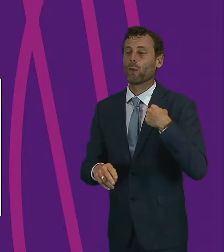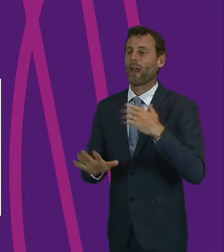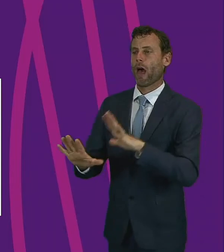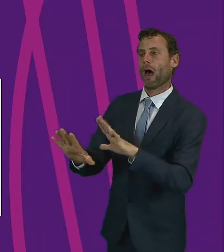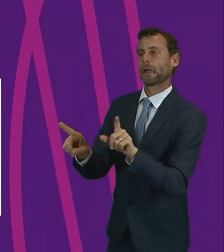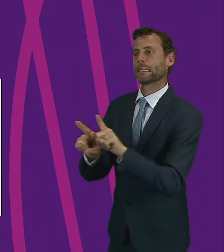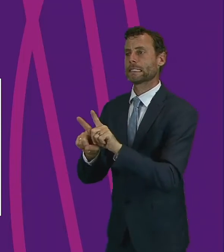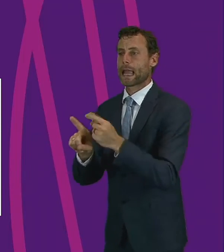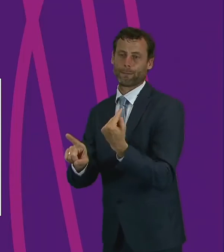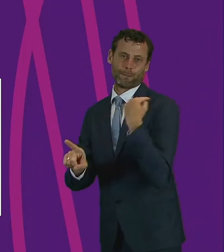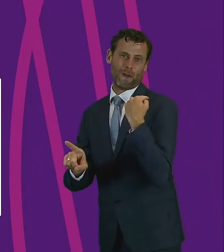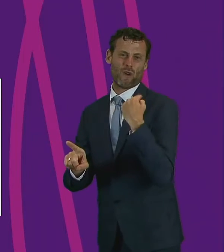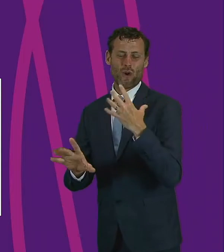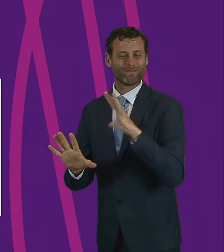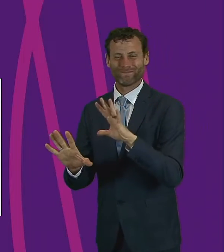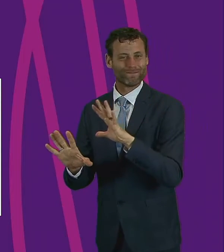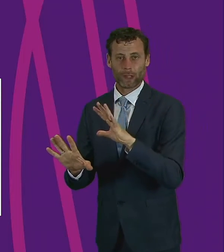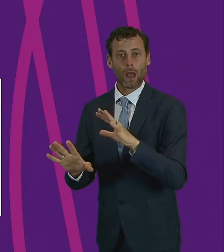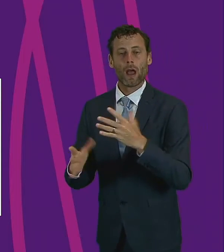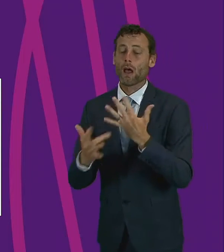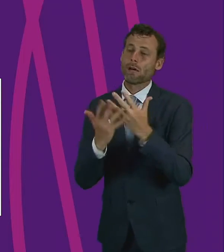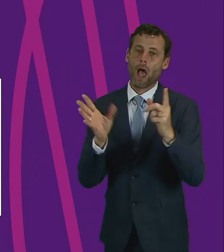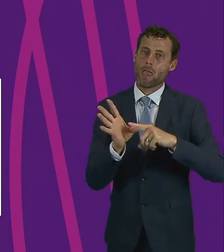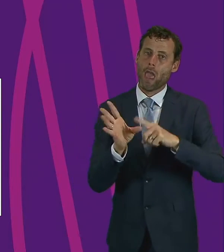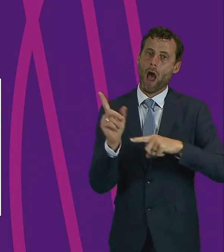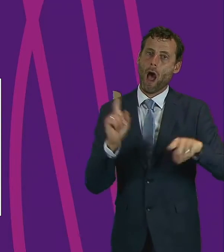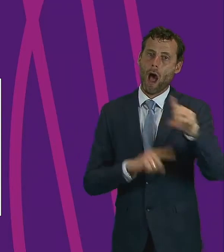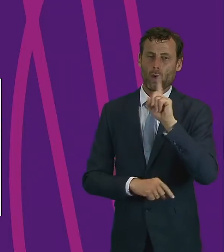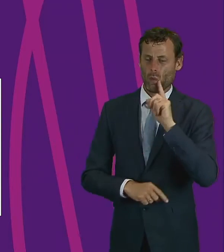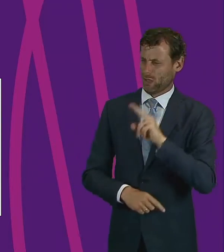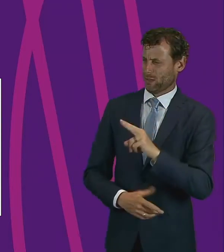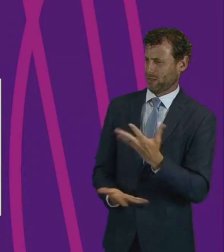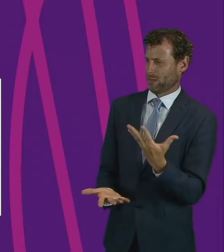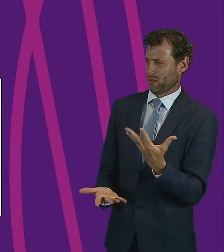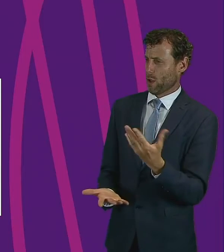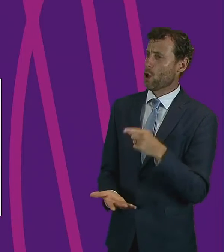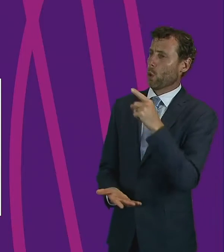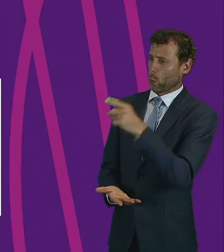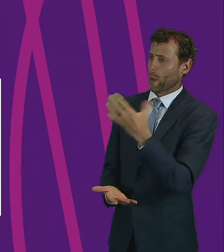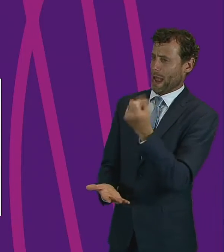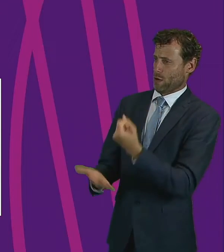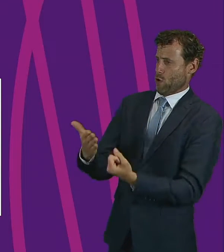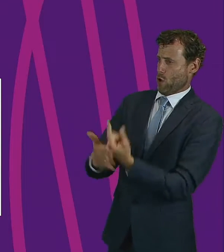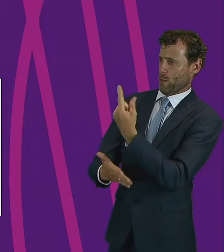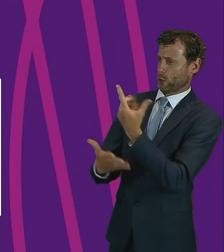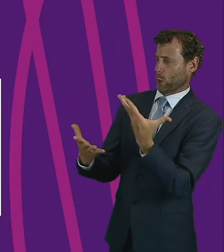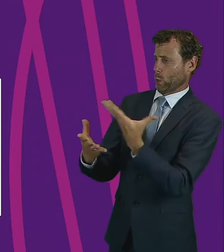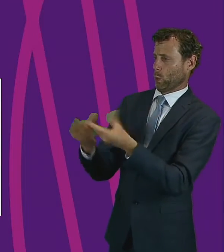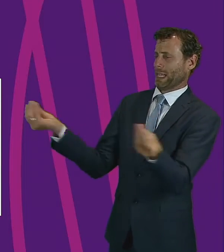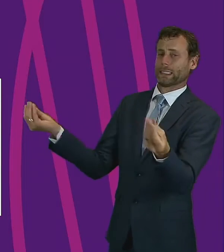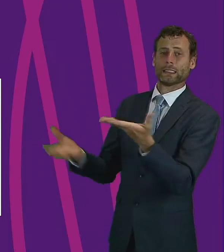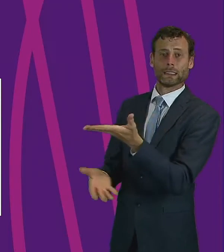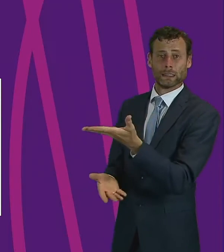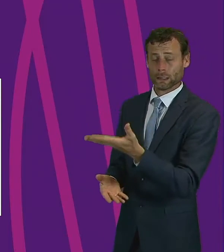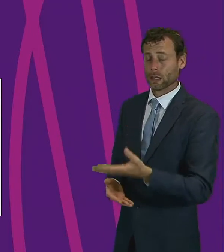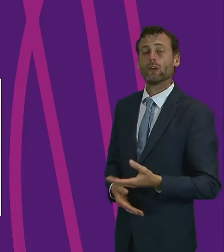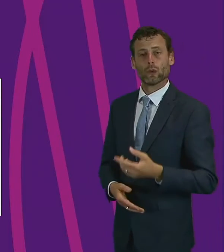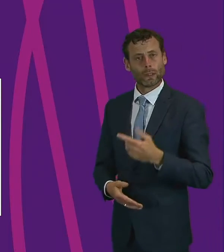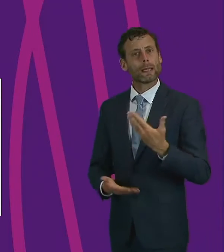the headline of all we do as we emerge from this major health and economic shock. It is incumbent on